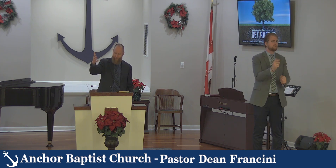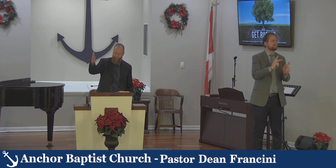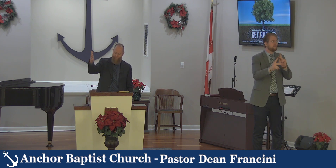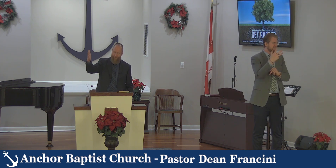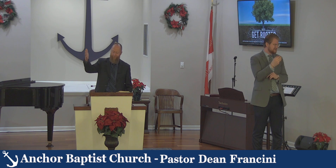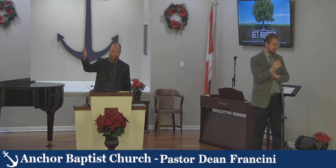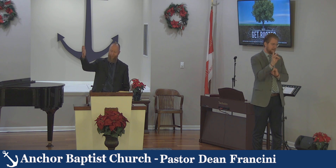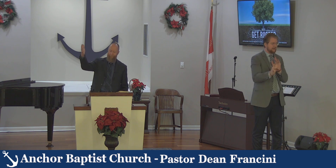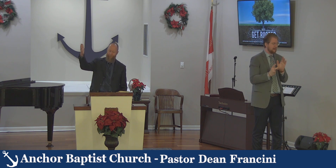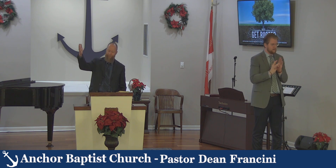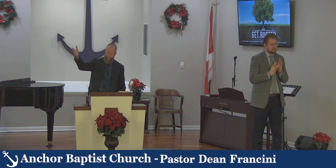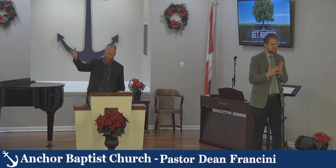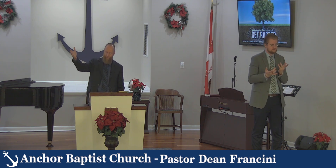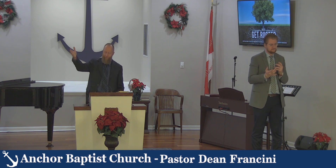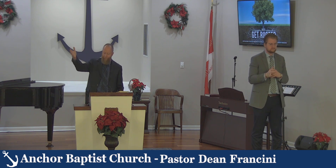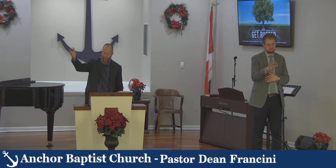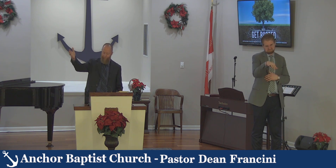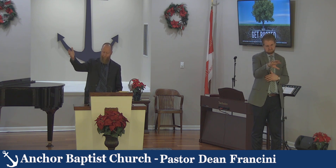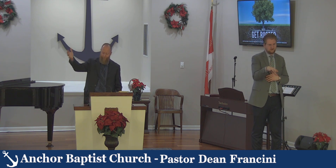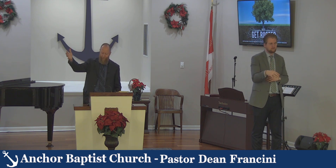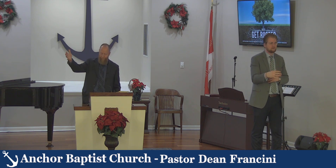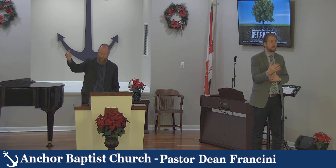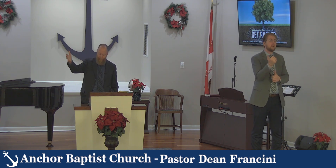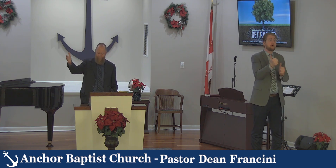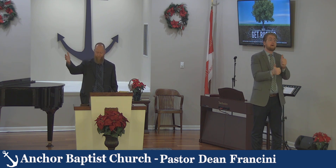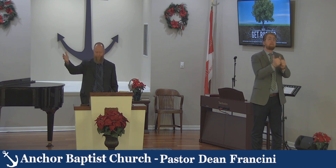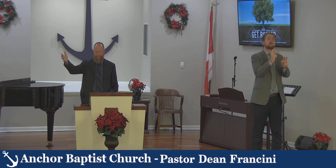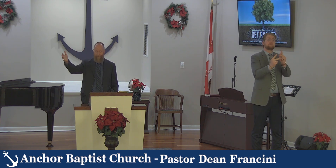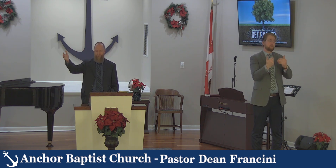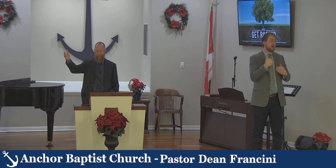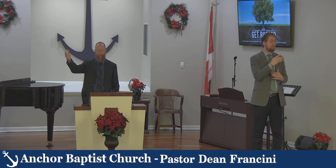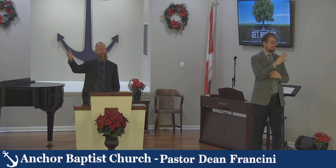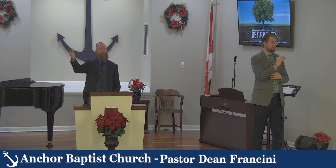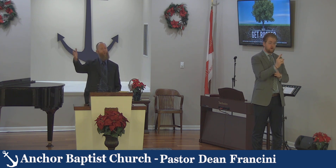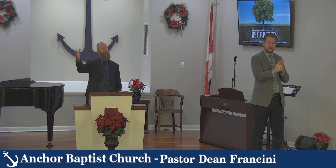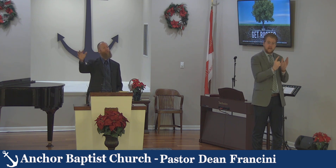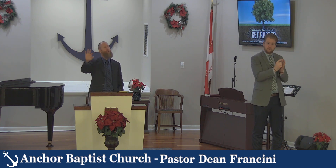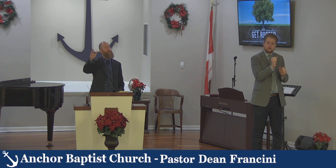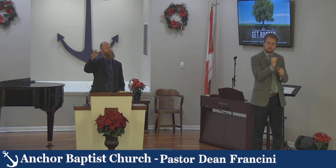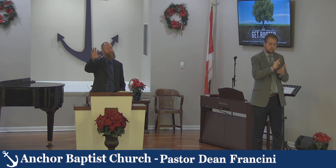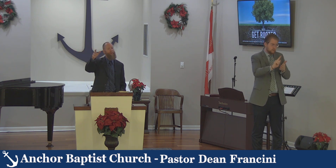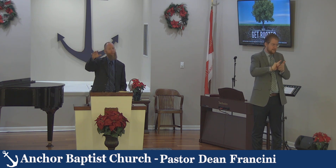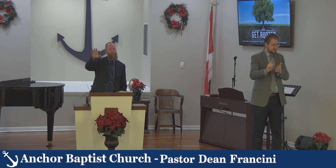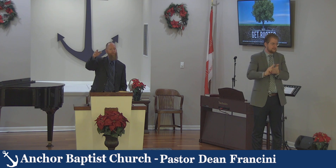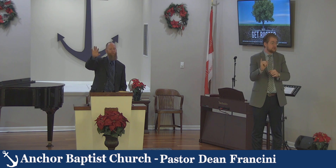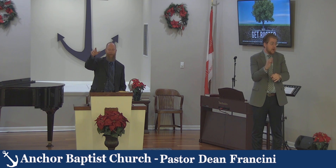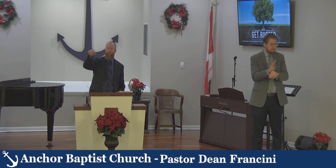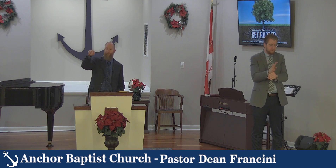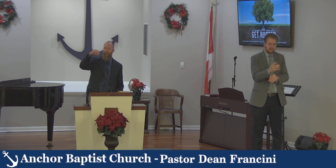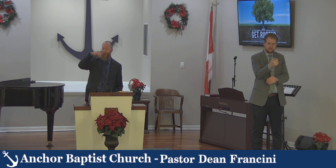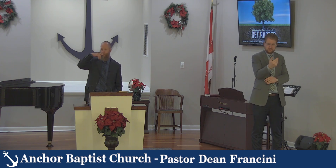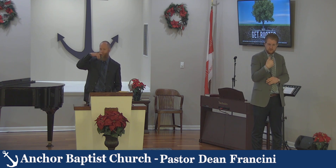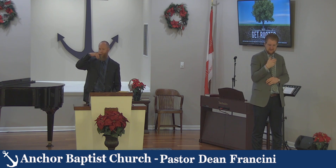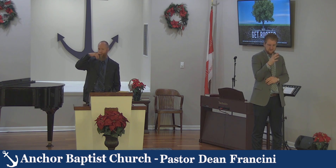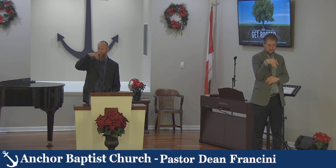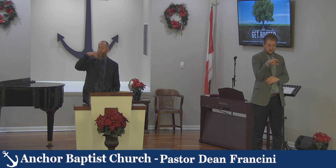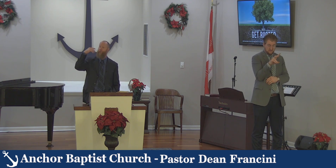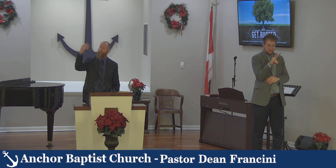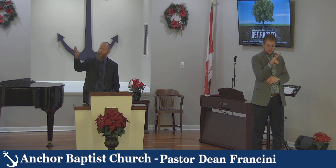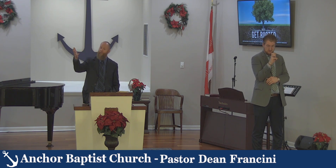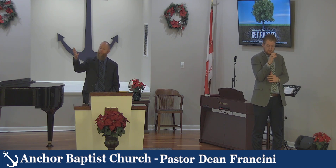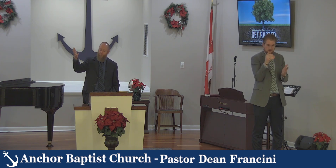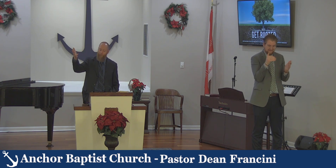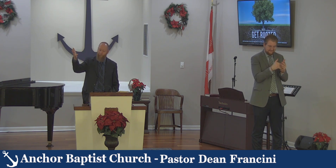8 hours. And then most people have a 40-hour week job. You're down to about 200,000 hours,